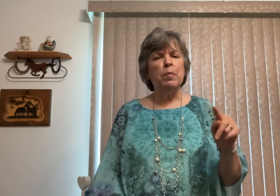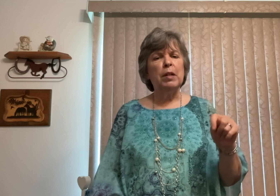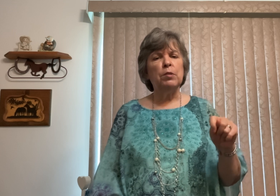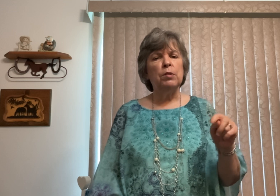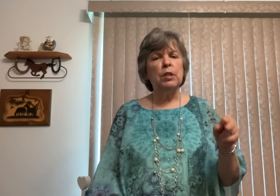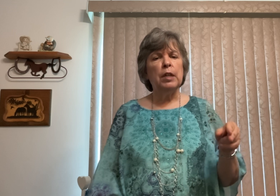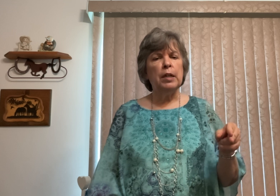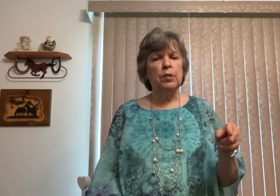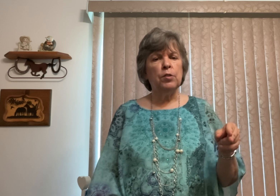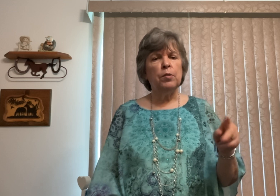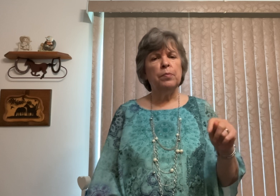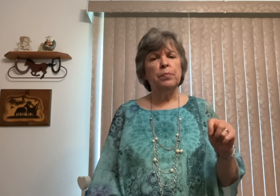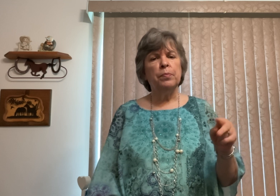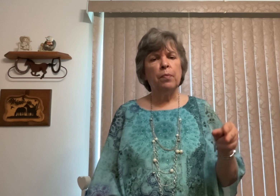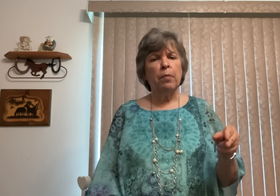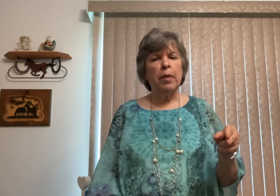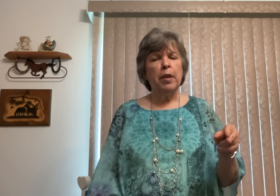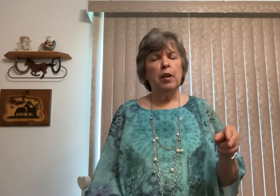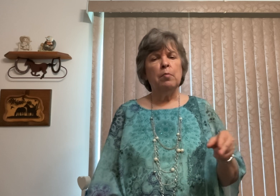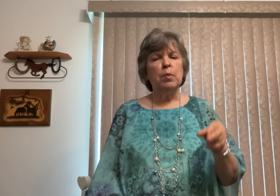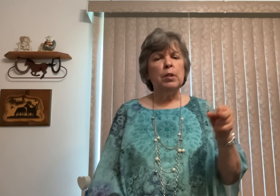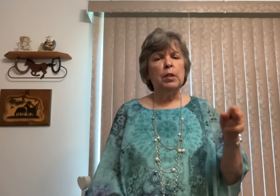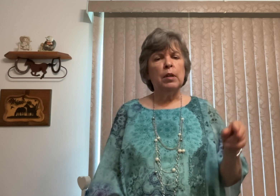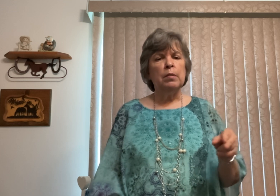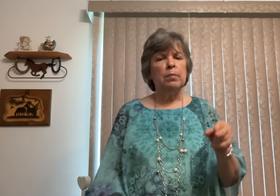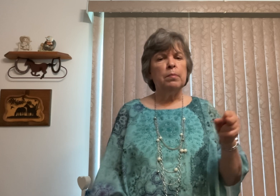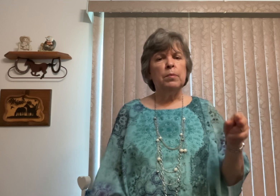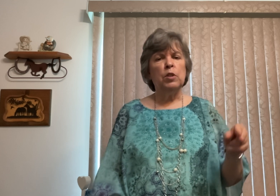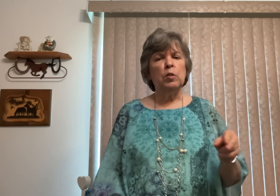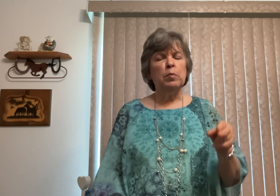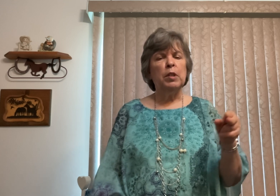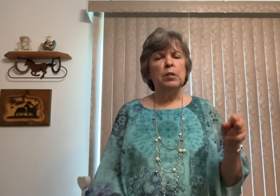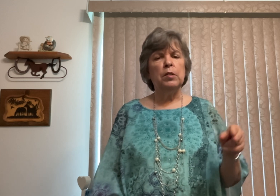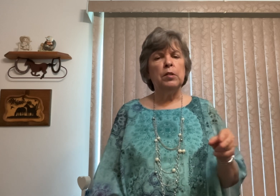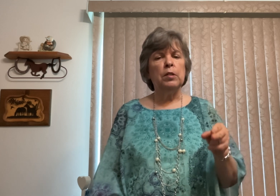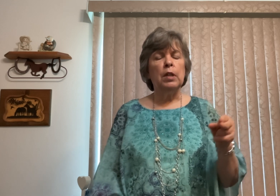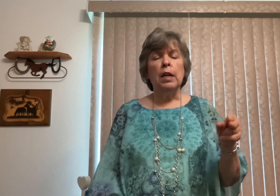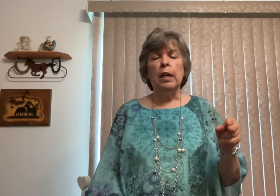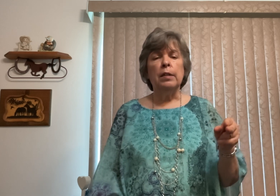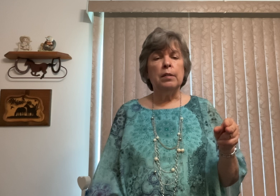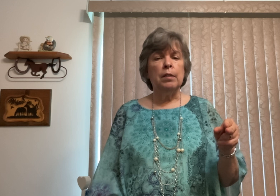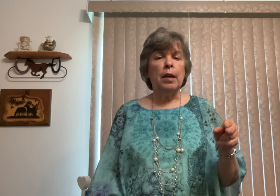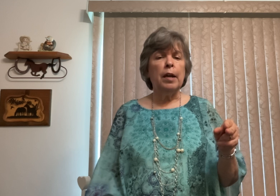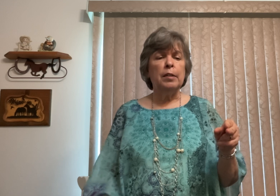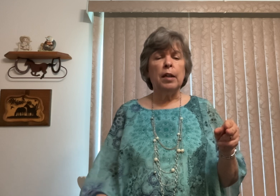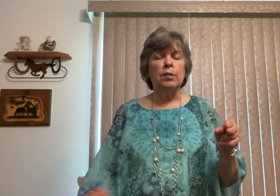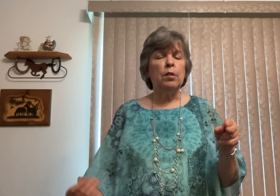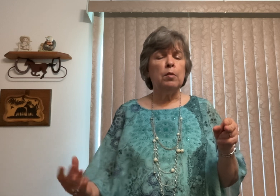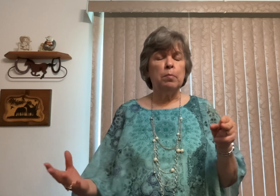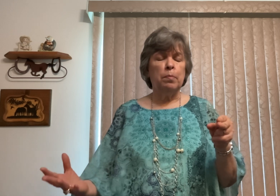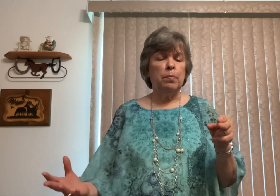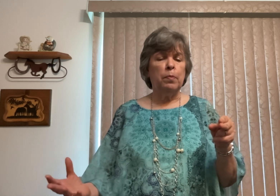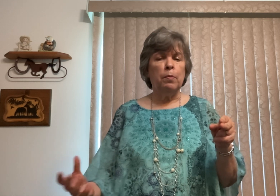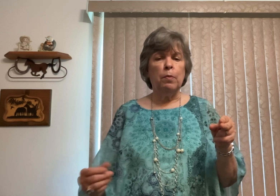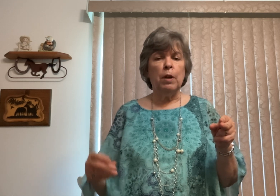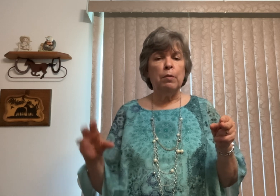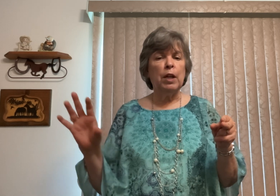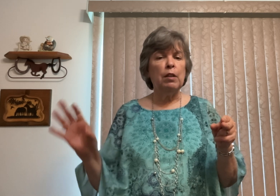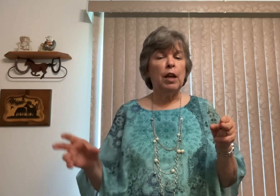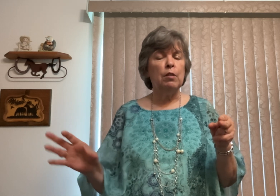do TH. But just to be consistent. And actually I saw, when I looked